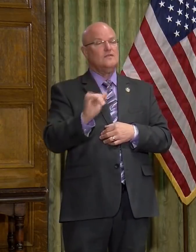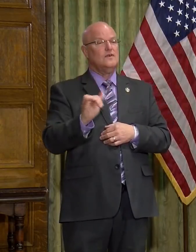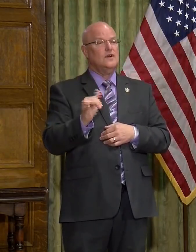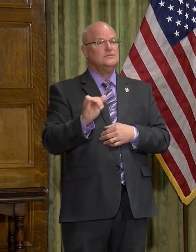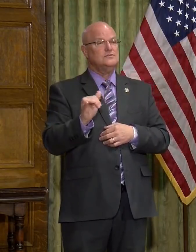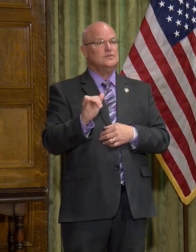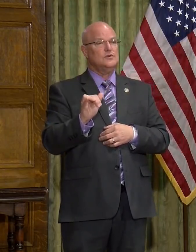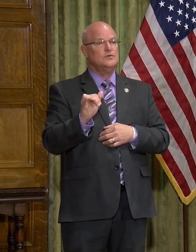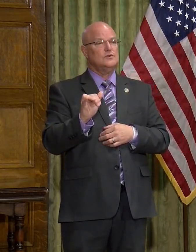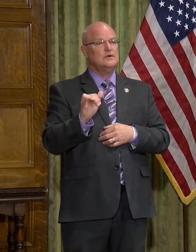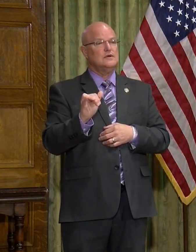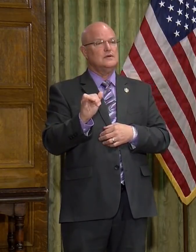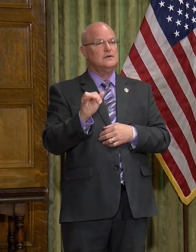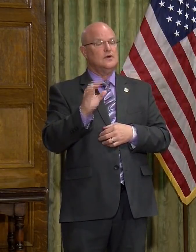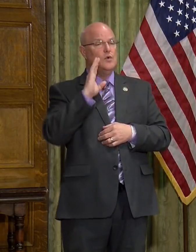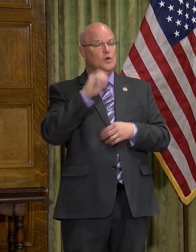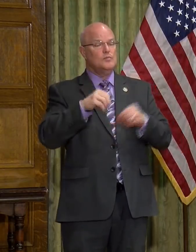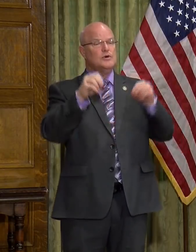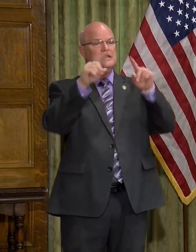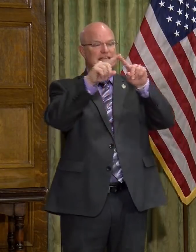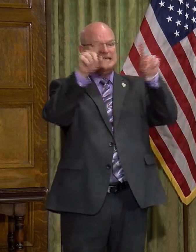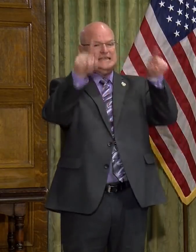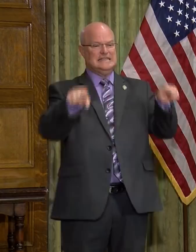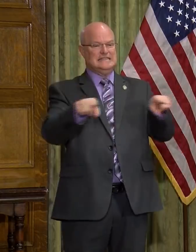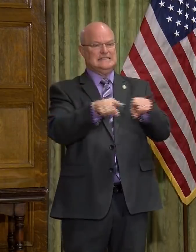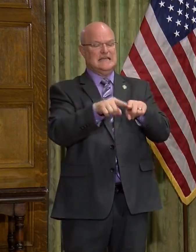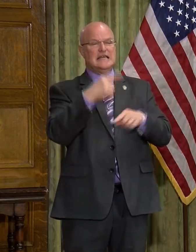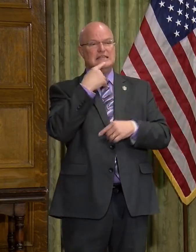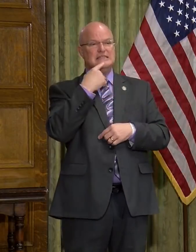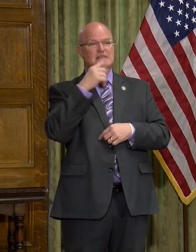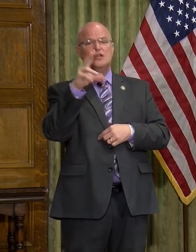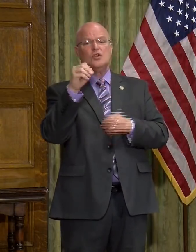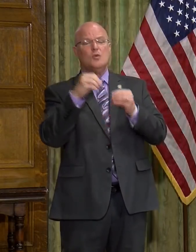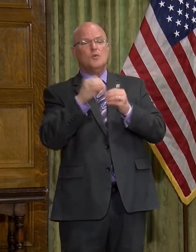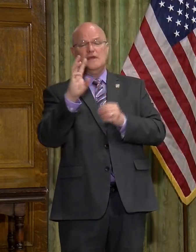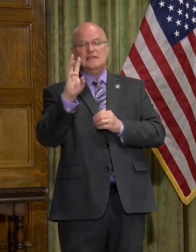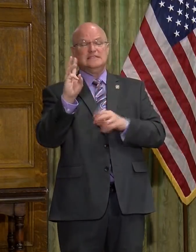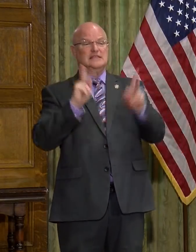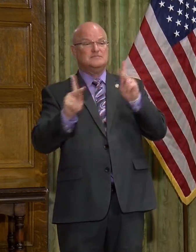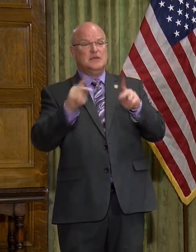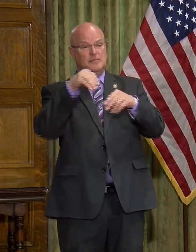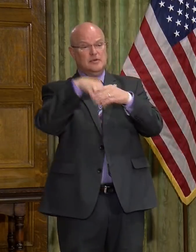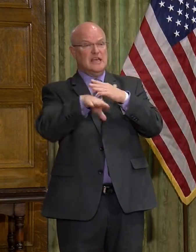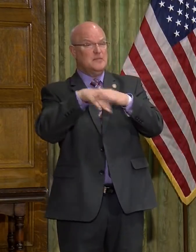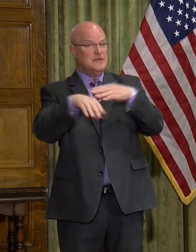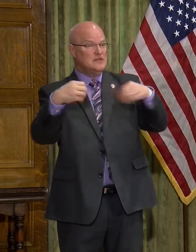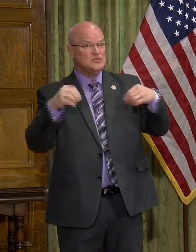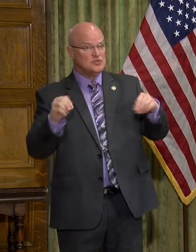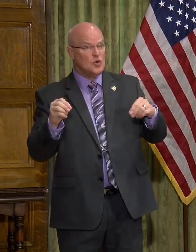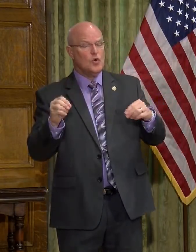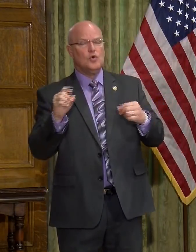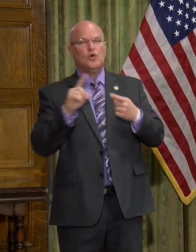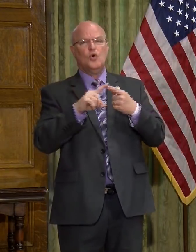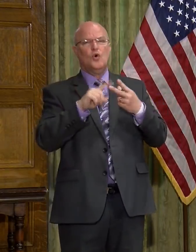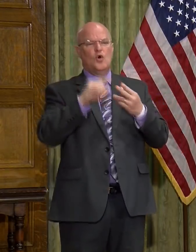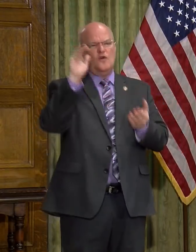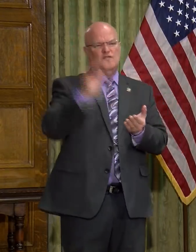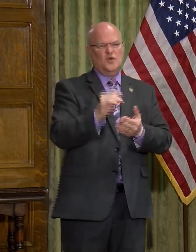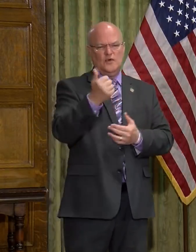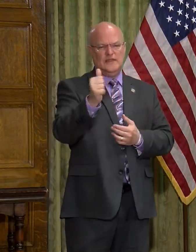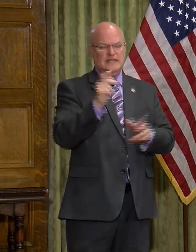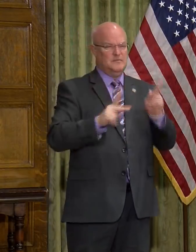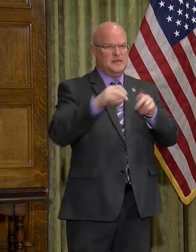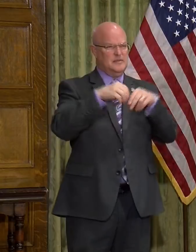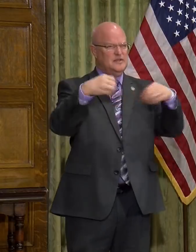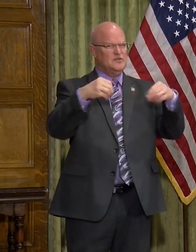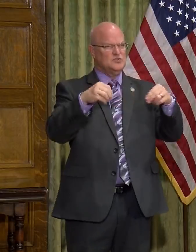also will put a sign out saying no more than 6 customers at a time in the store, or fewer than 10